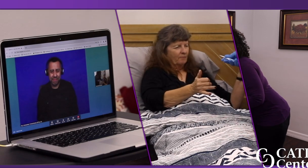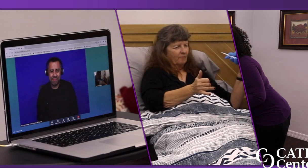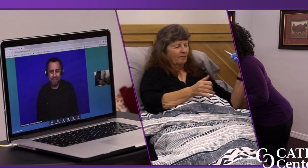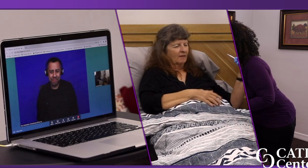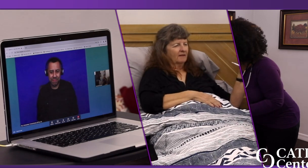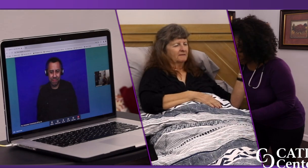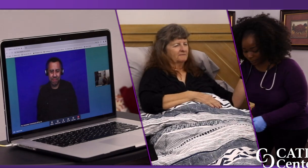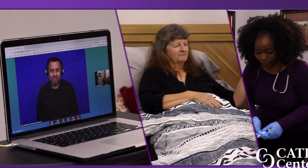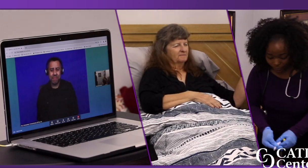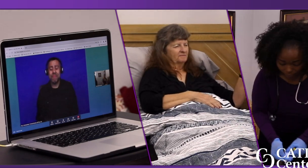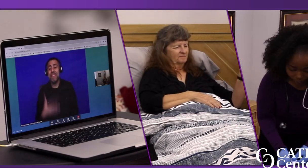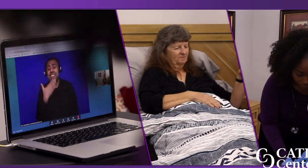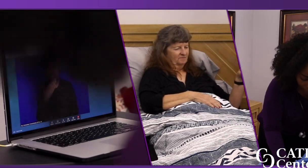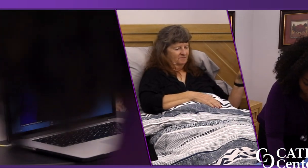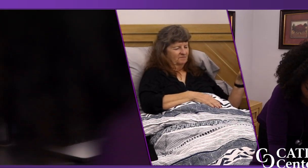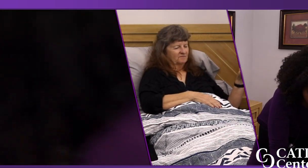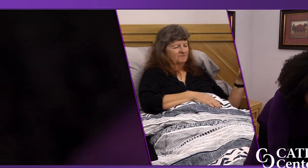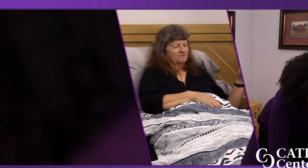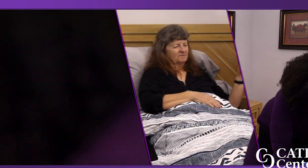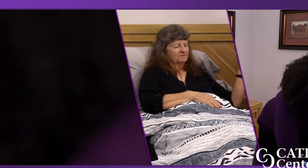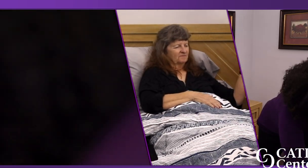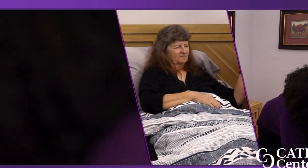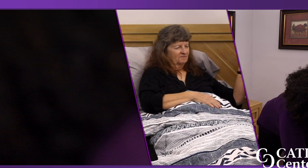Thank you.